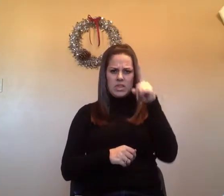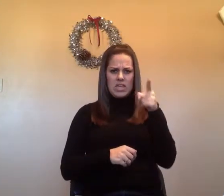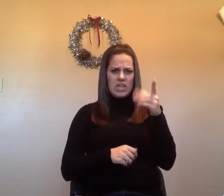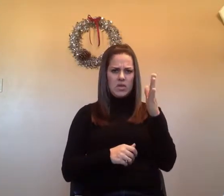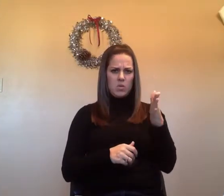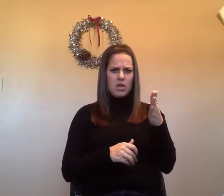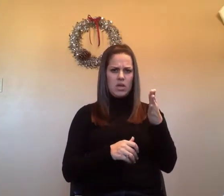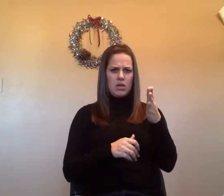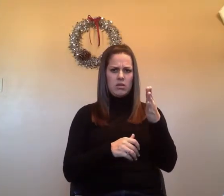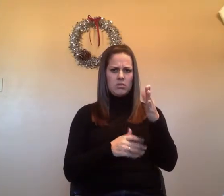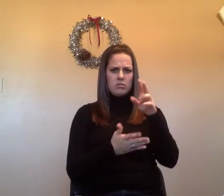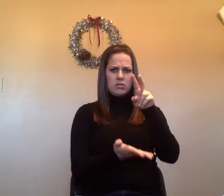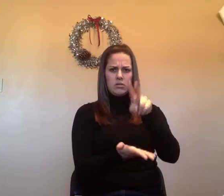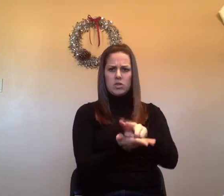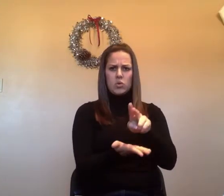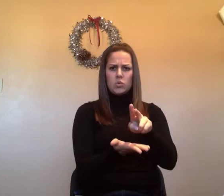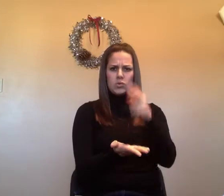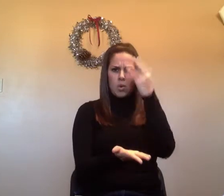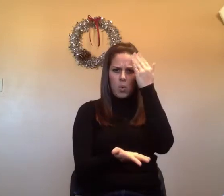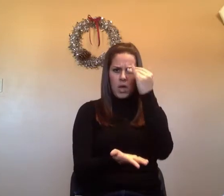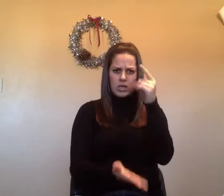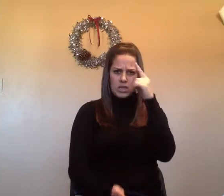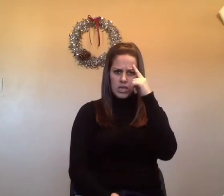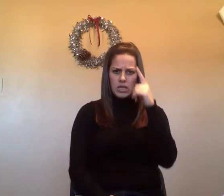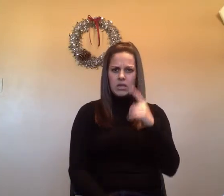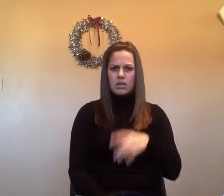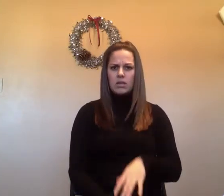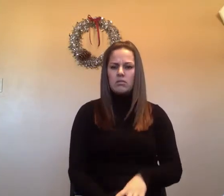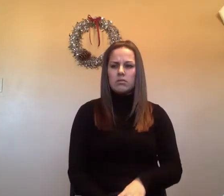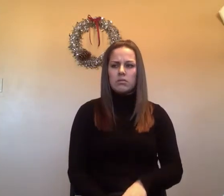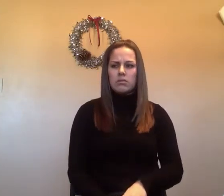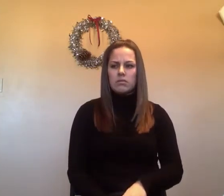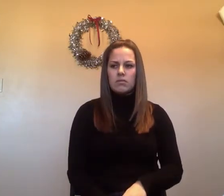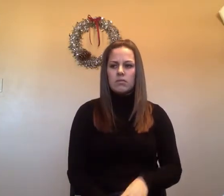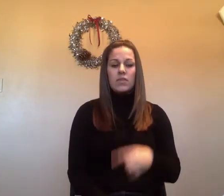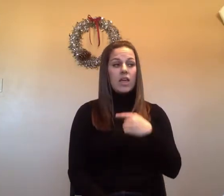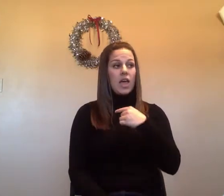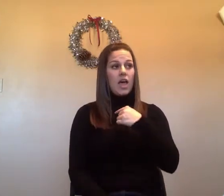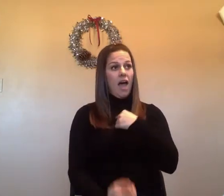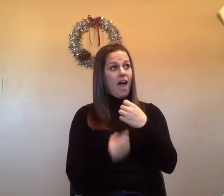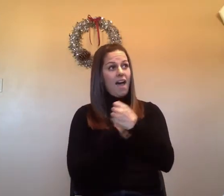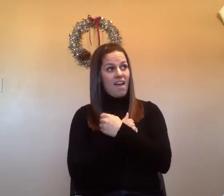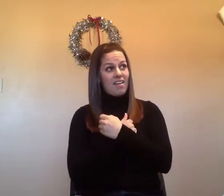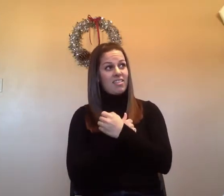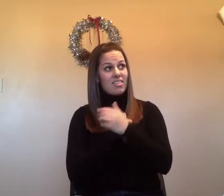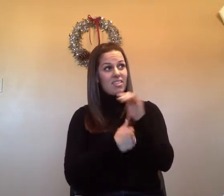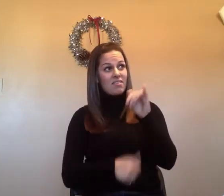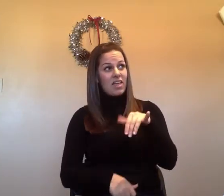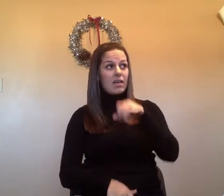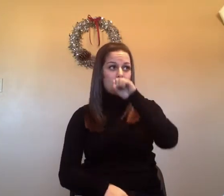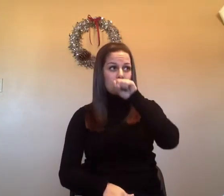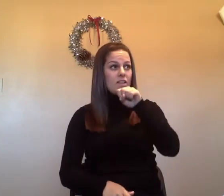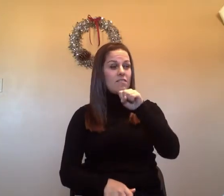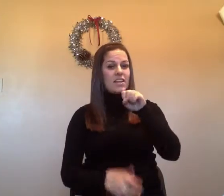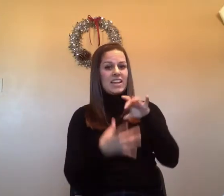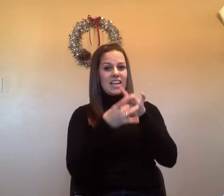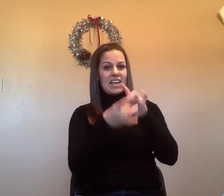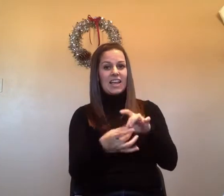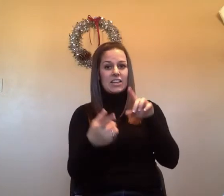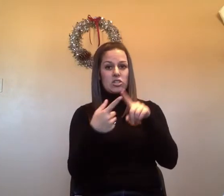Because the Soviet Union, the Tsar came back. I love that. I love how Jatan made a connection to the Soviet Union. He took what he knew and made a prediction